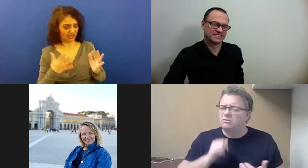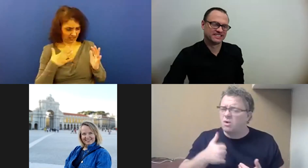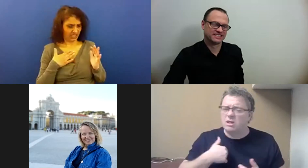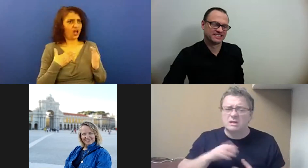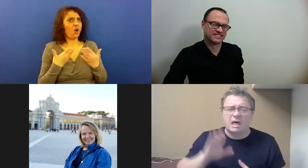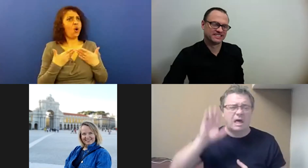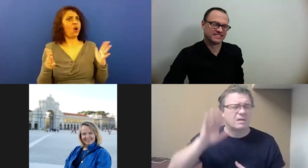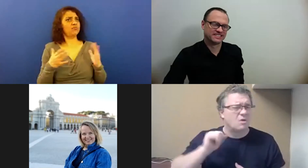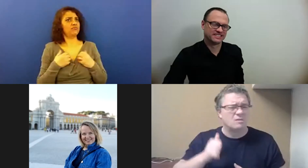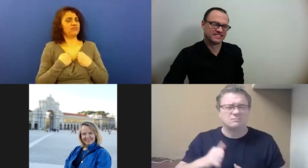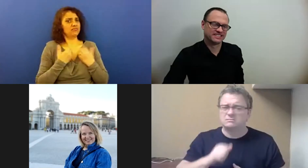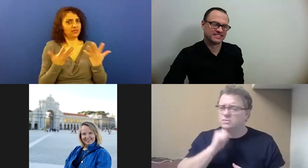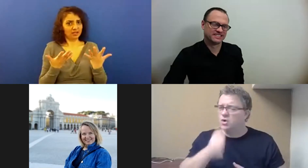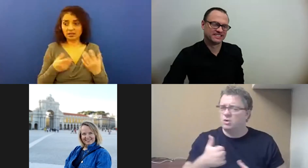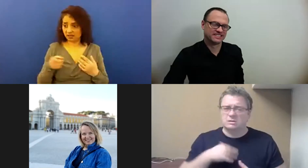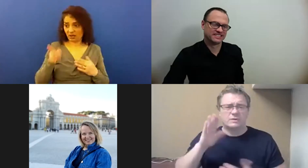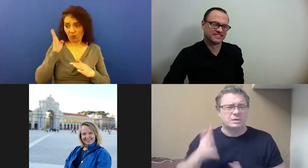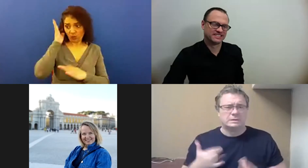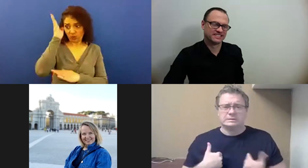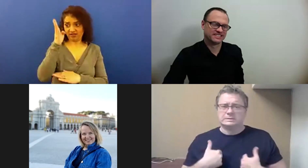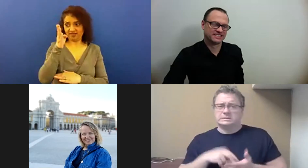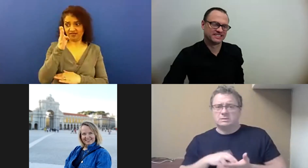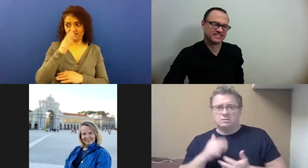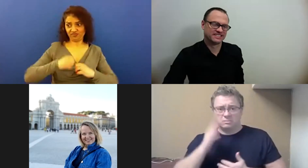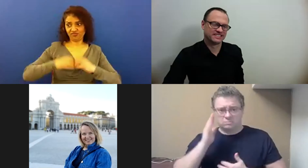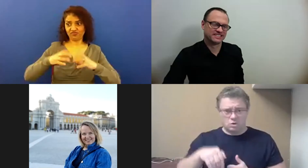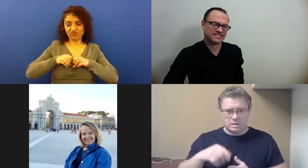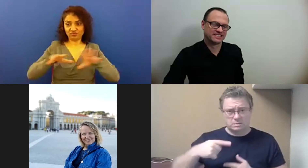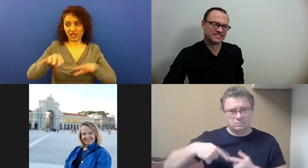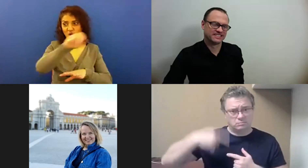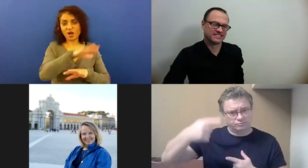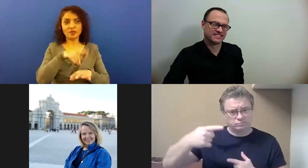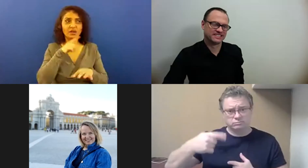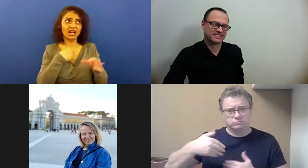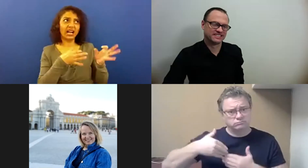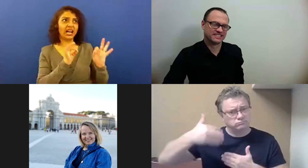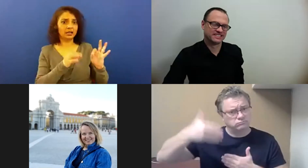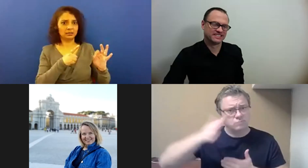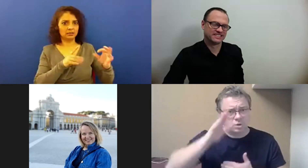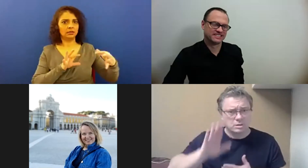I never thought deaf Roma would be in the closet. I told them, I'm honest.